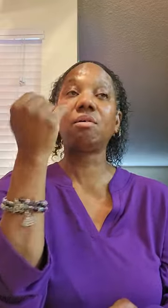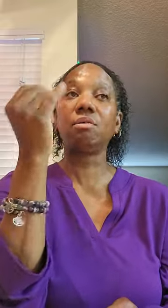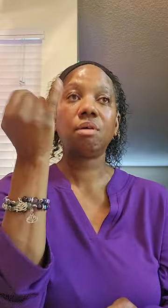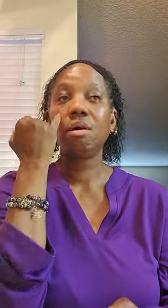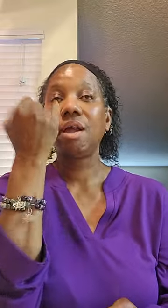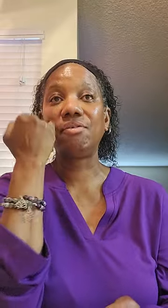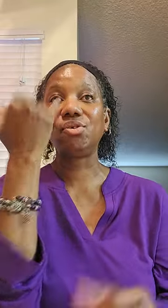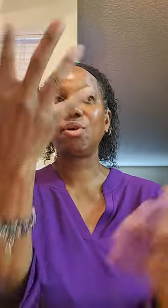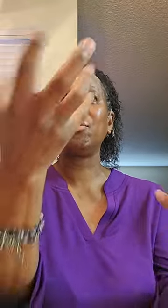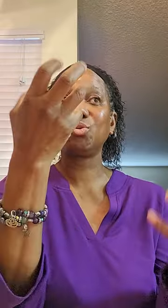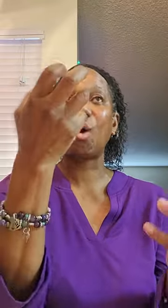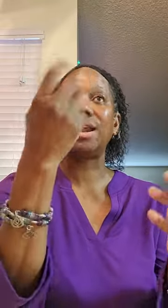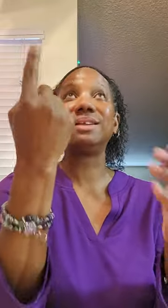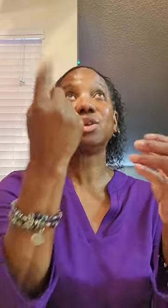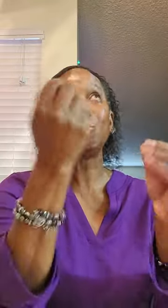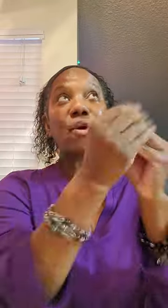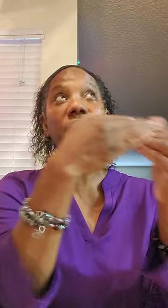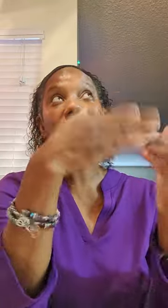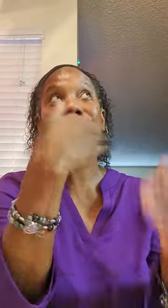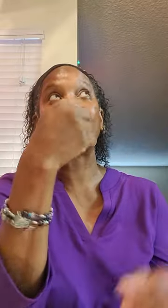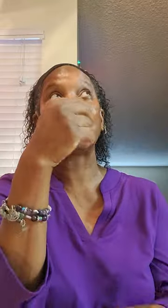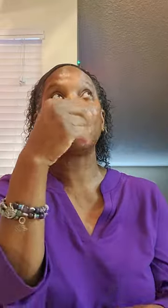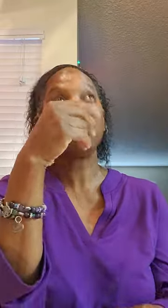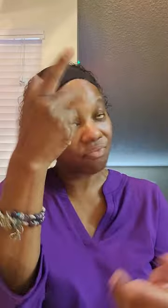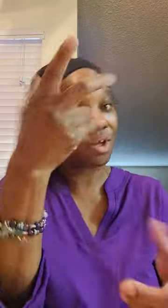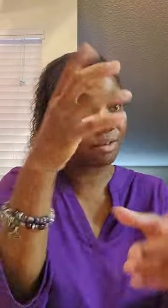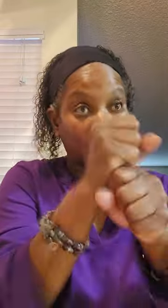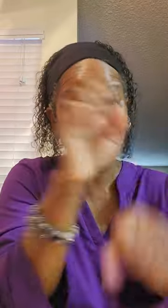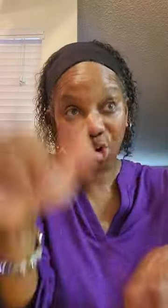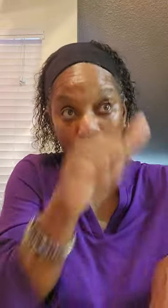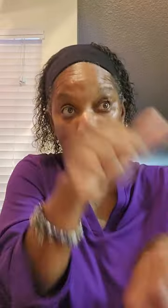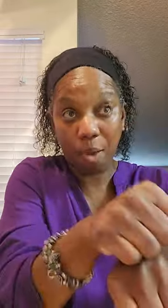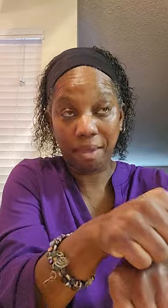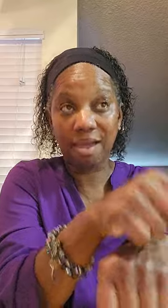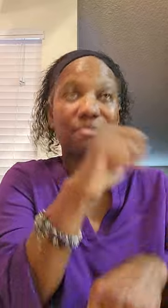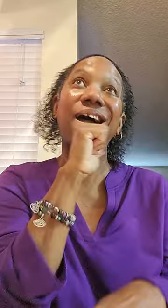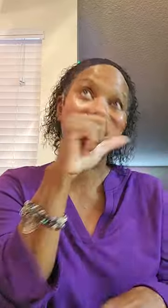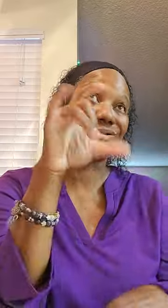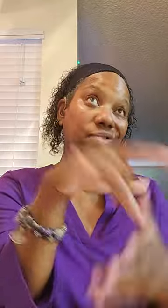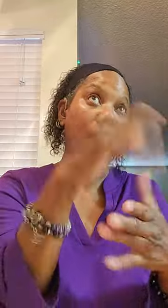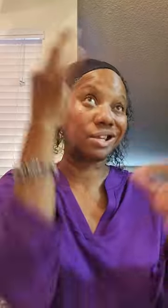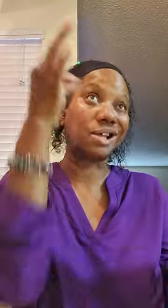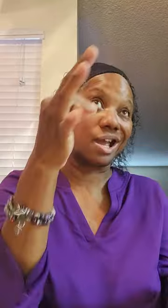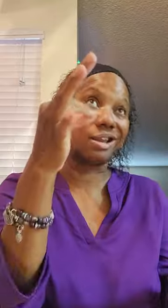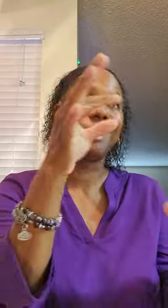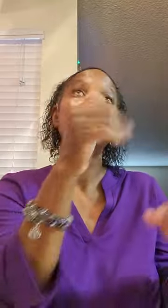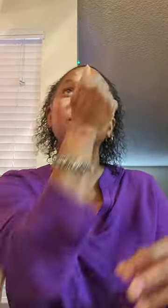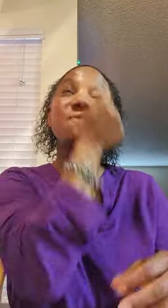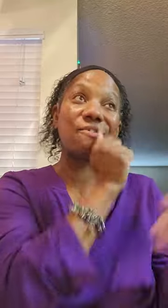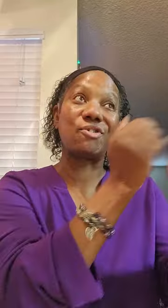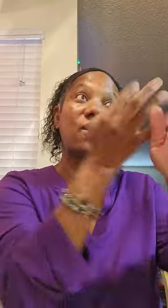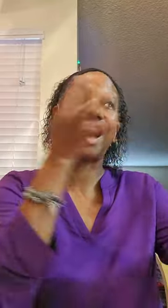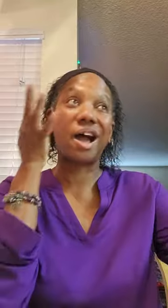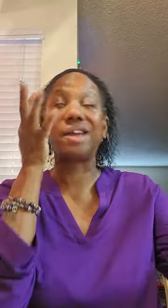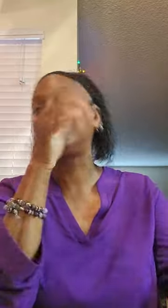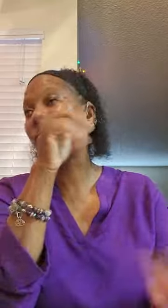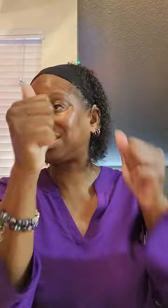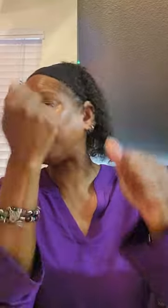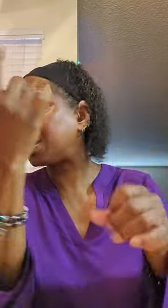If you want it a little easier, then get your appointment. But I didn't do that. I decided to suffer the line. It was something